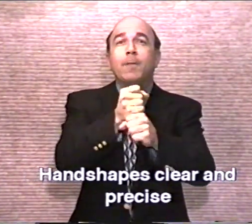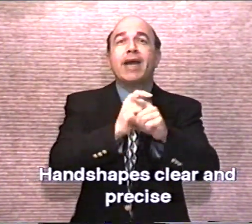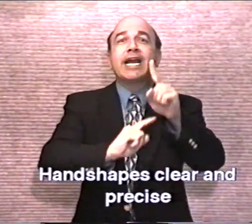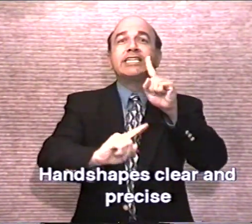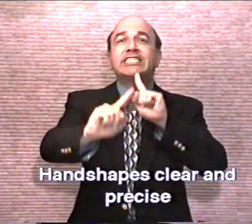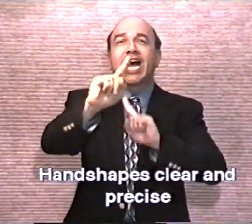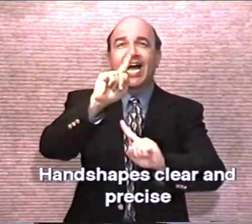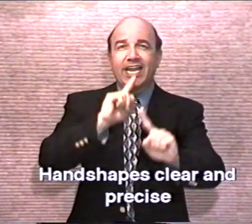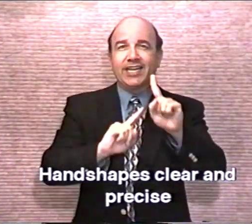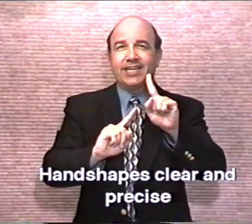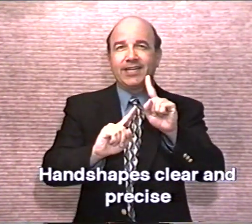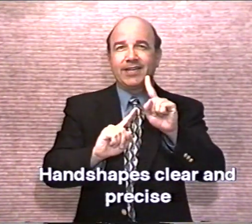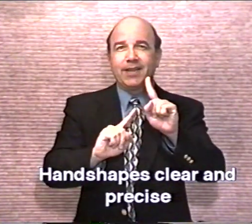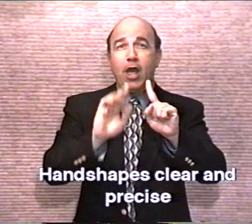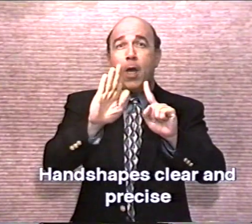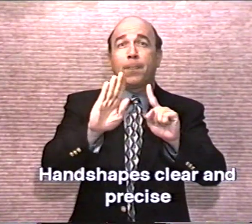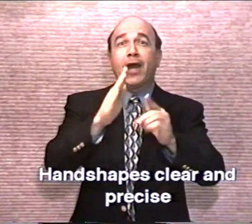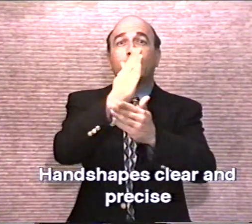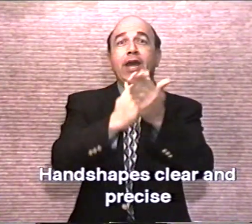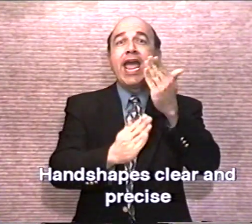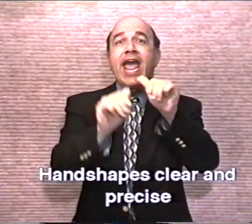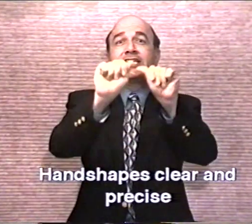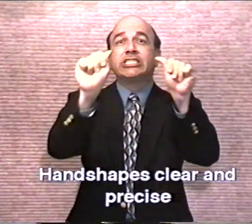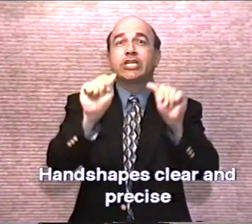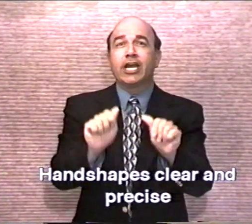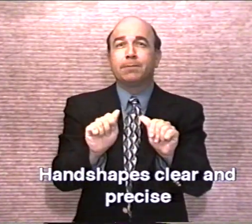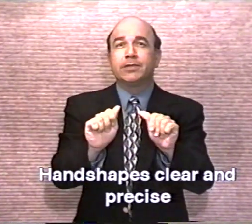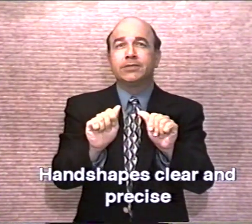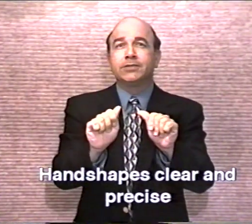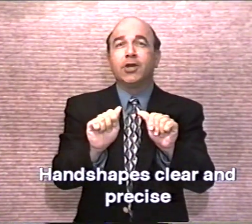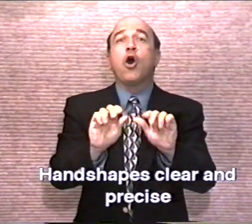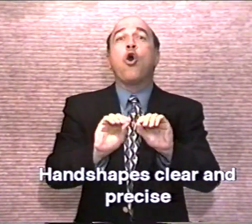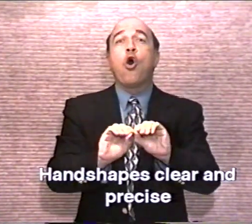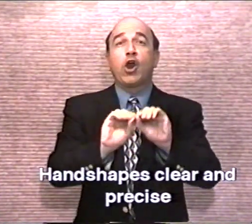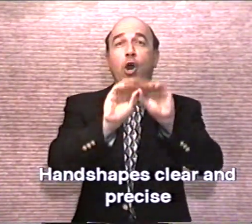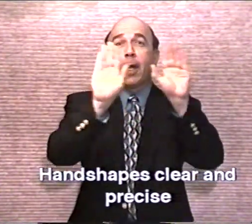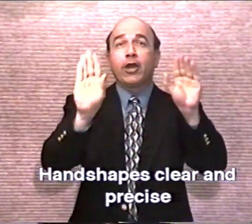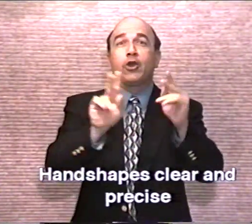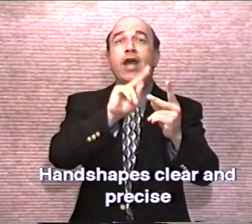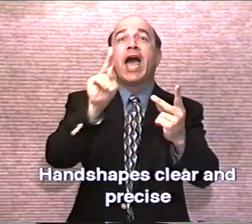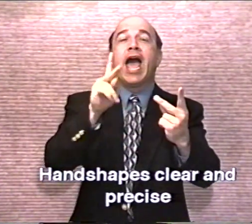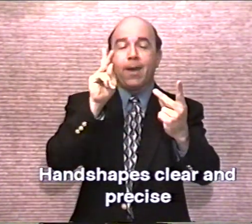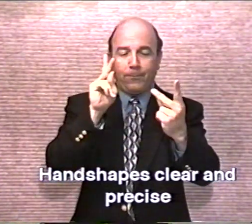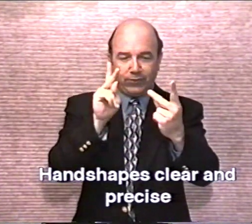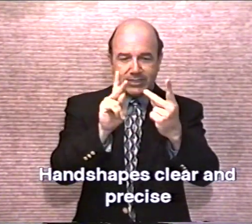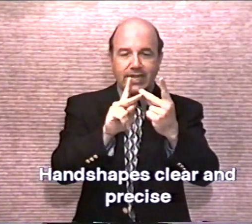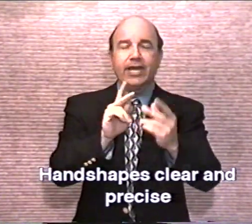make a sign, that your hand shape are clear and precise.